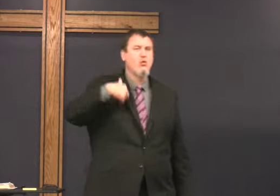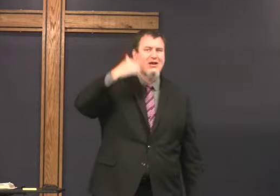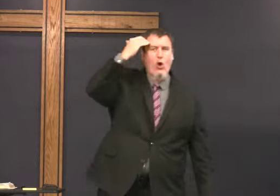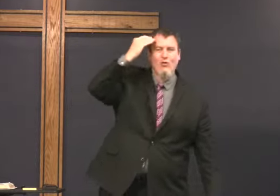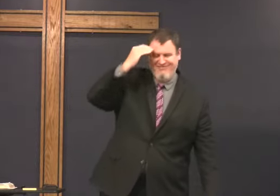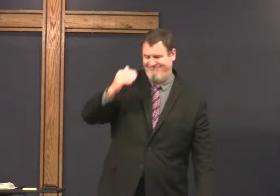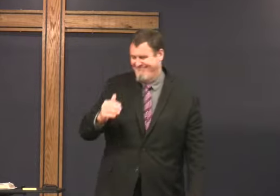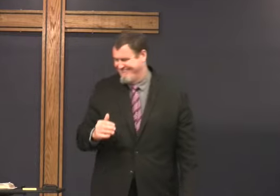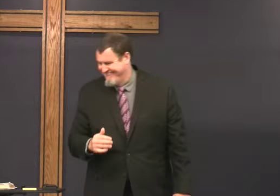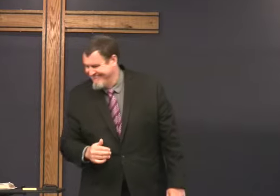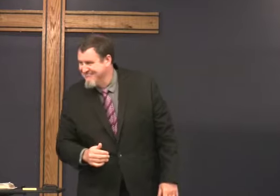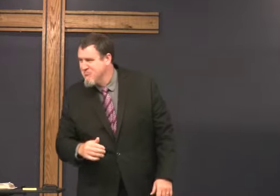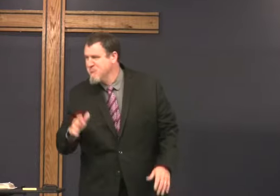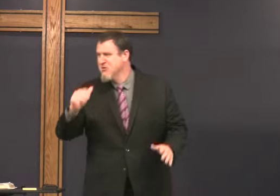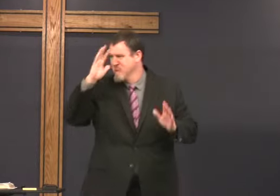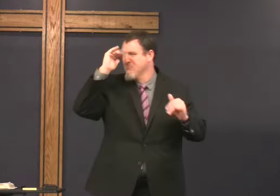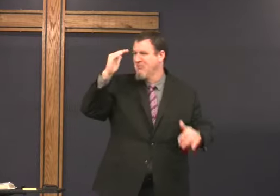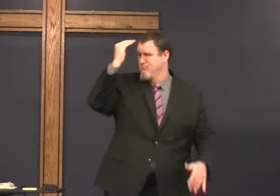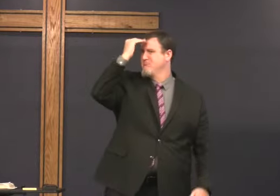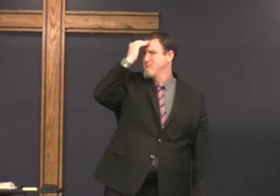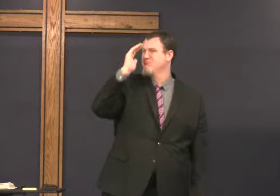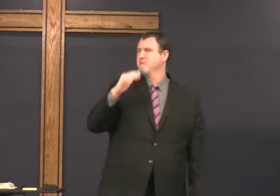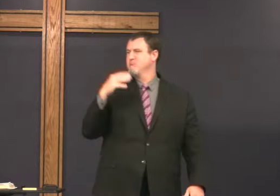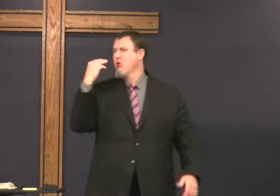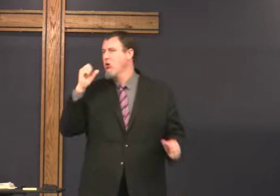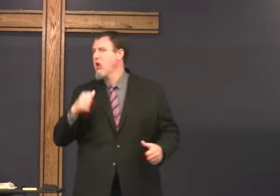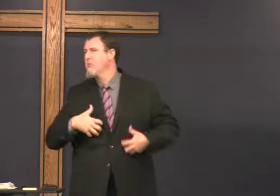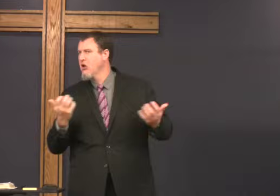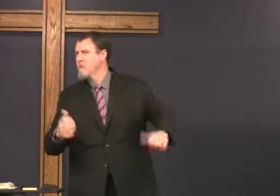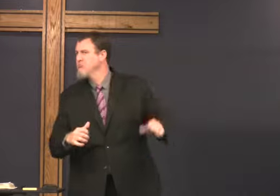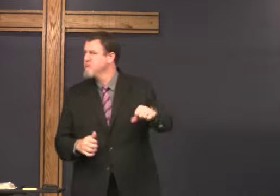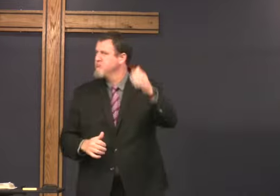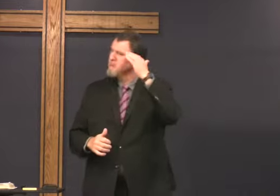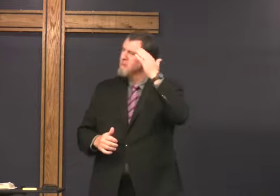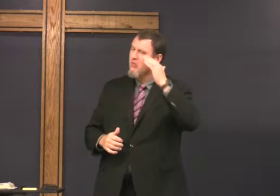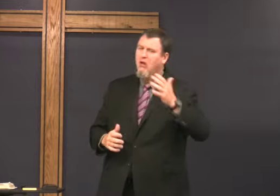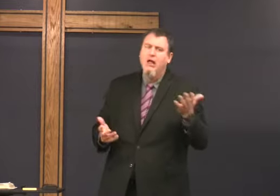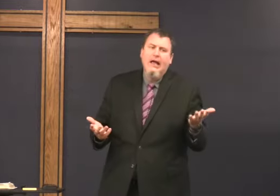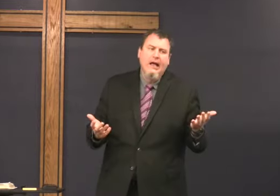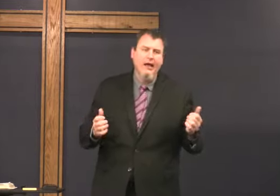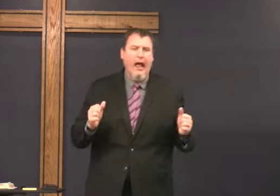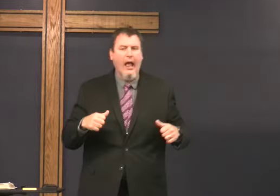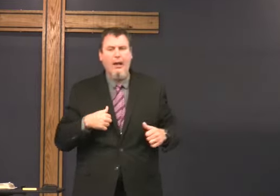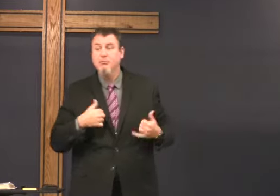No, I know, I understand. Yeah, I get angry.